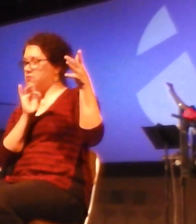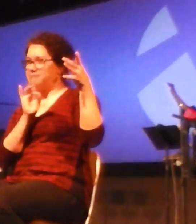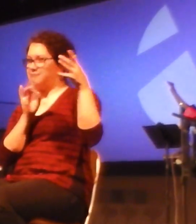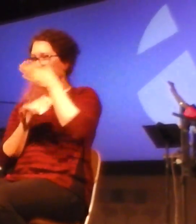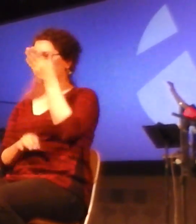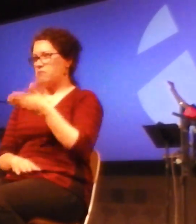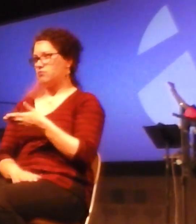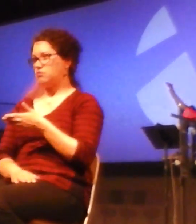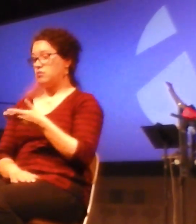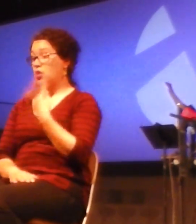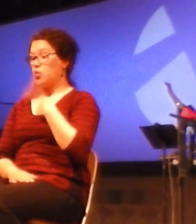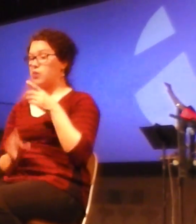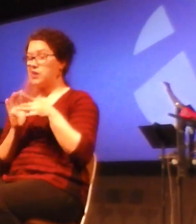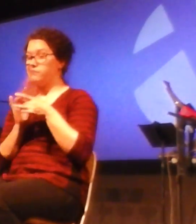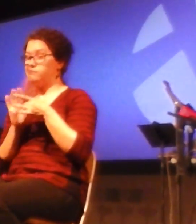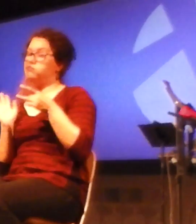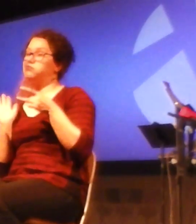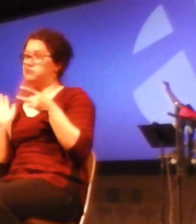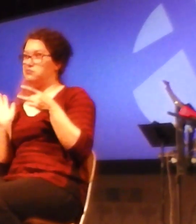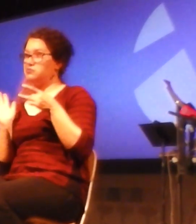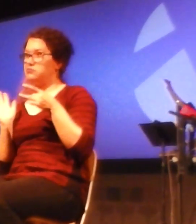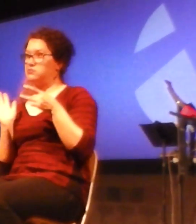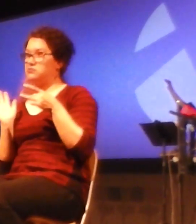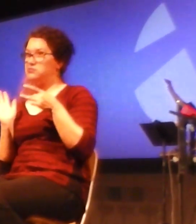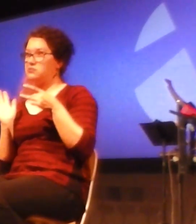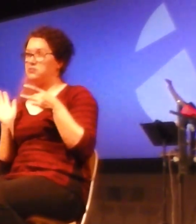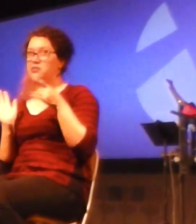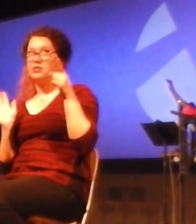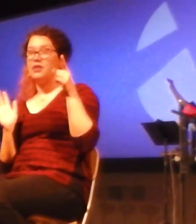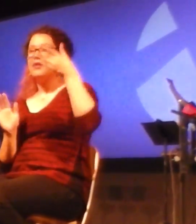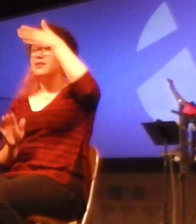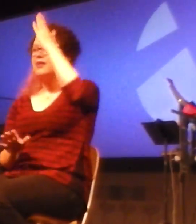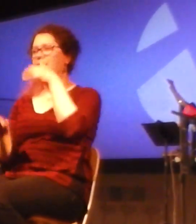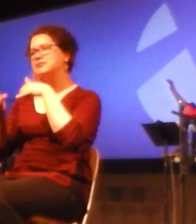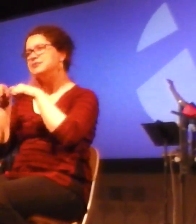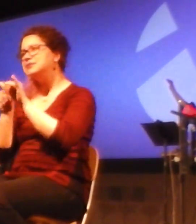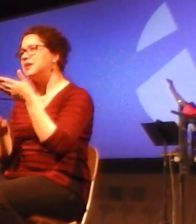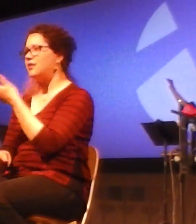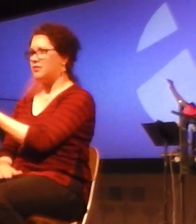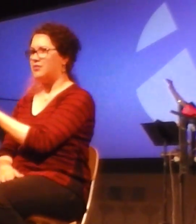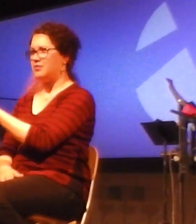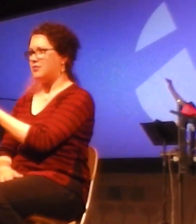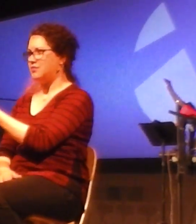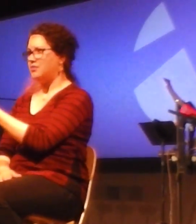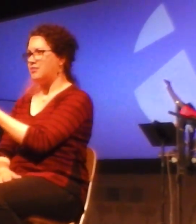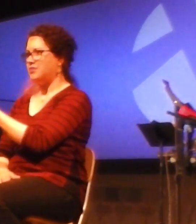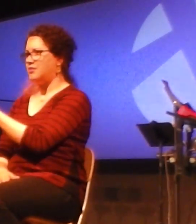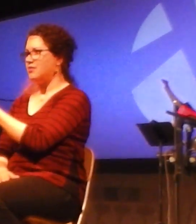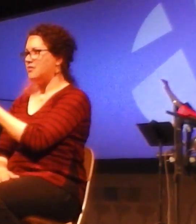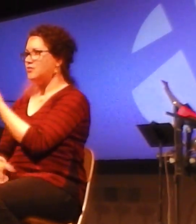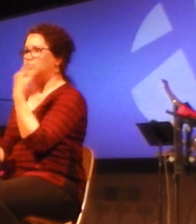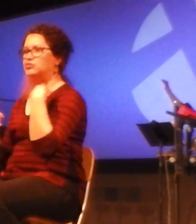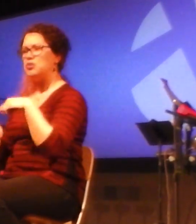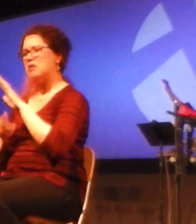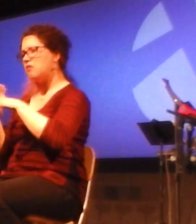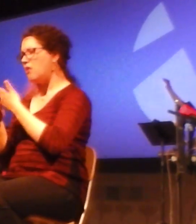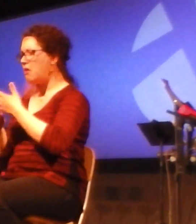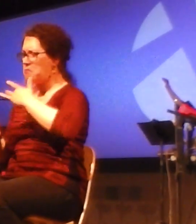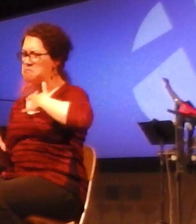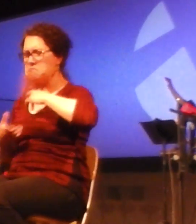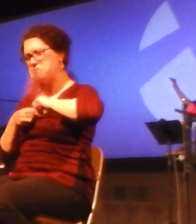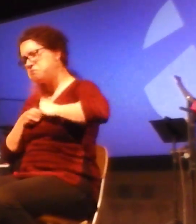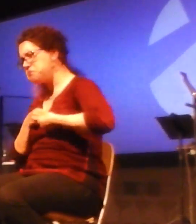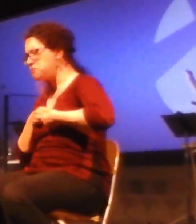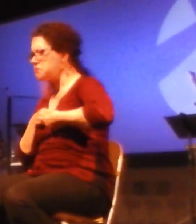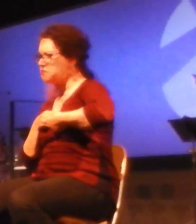do that to God. God is still present even in the midst of the pain and the suffering